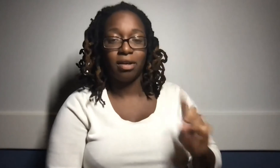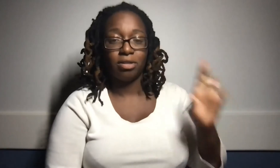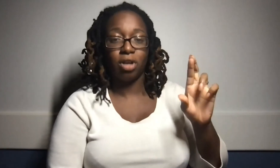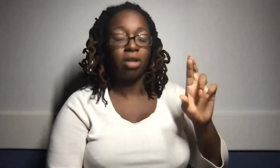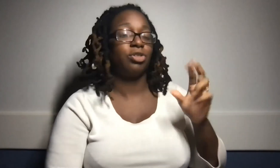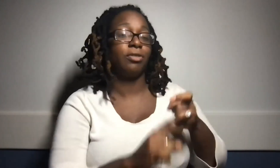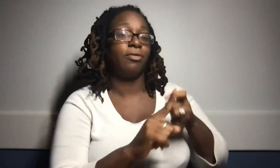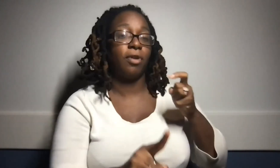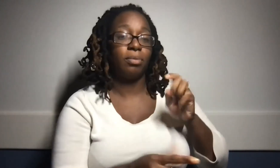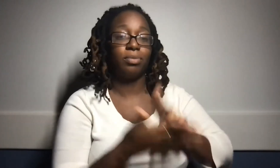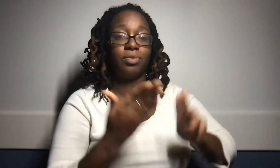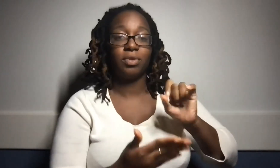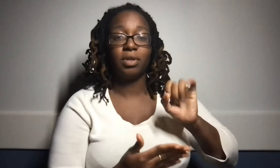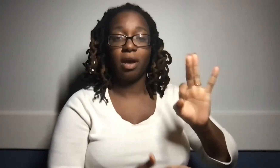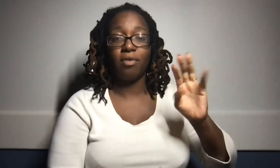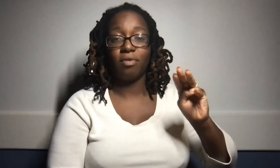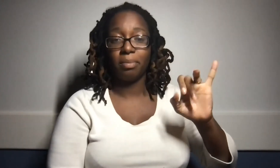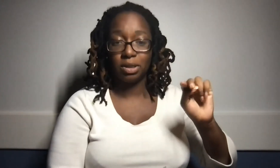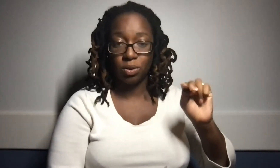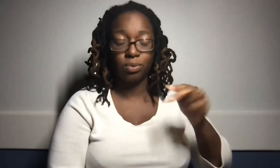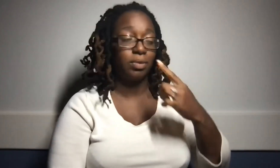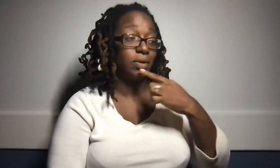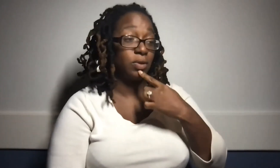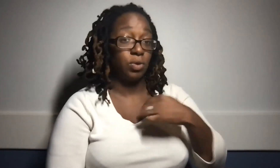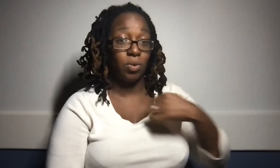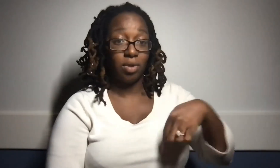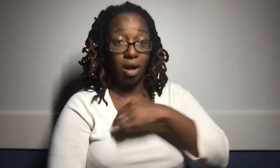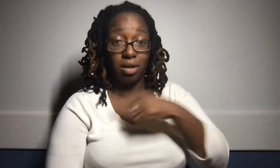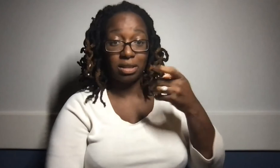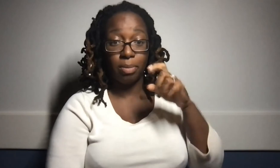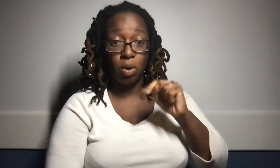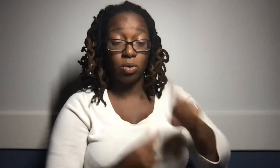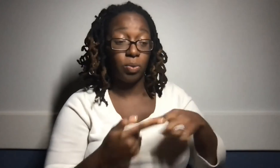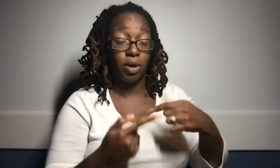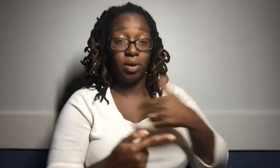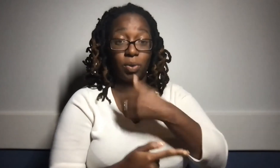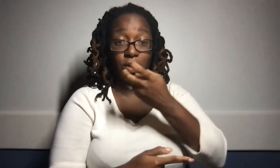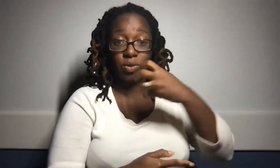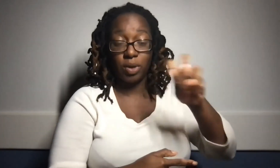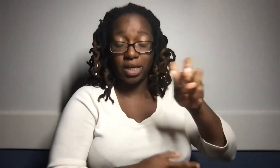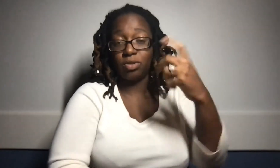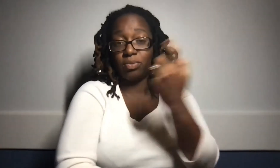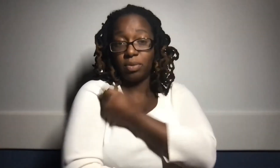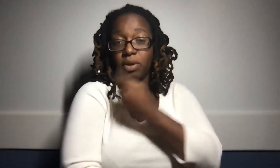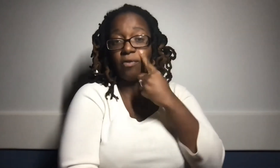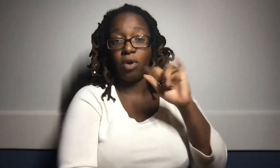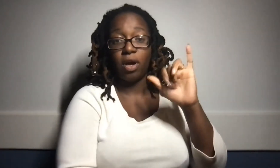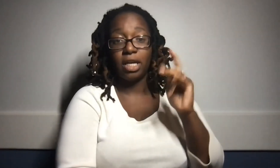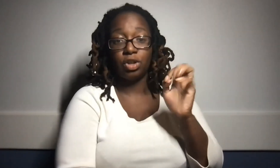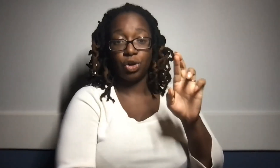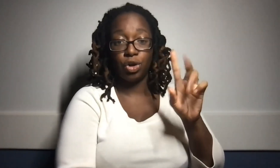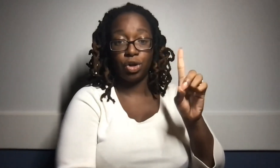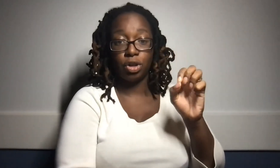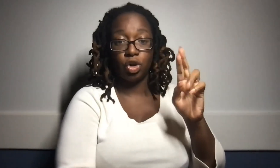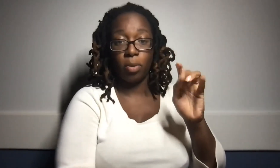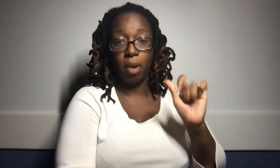told the Washington Post about a month ago, when we shifted to this new vaccine approach of intradermal vaccination with about 1/5